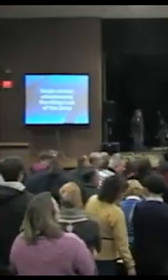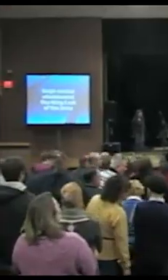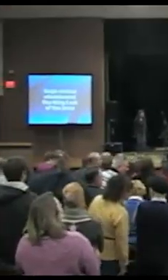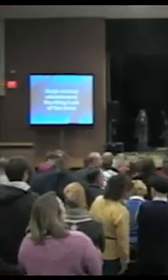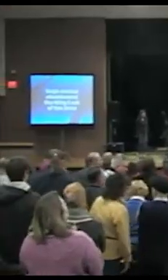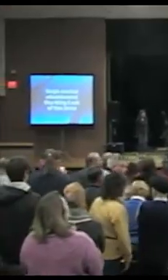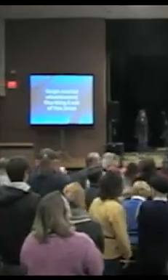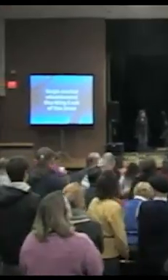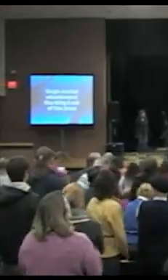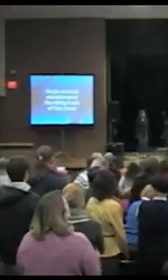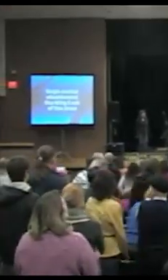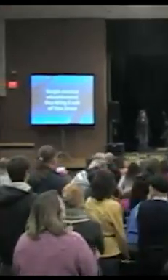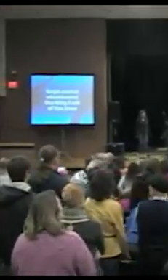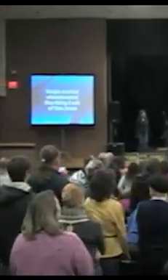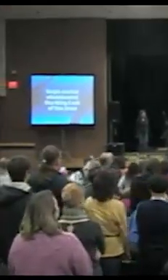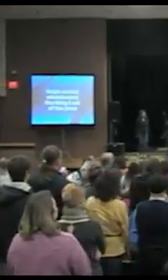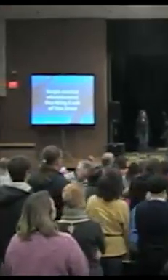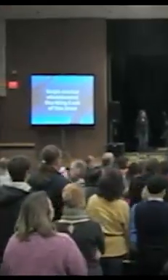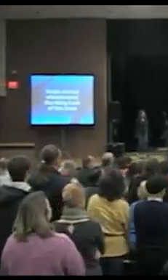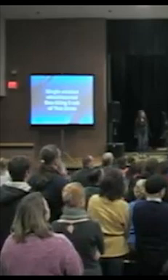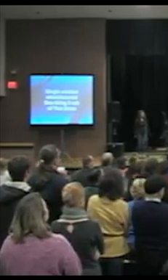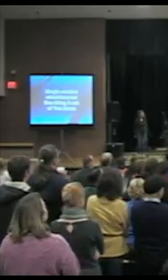Hallelujah. Single-minded,